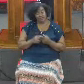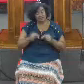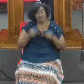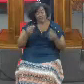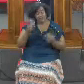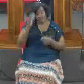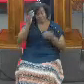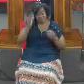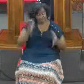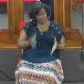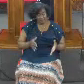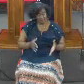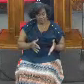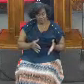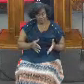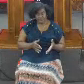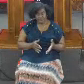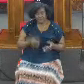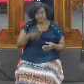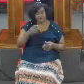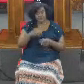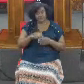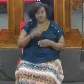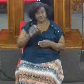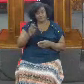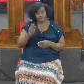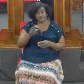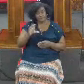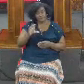preacher, he told him in 2